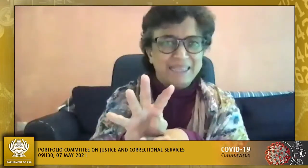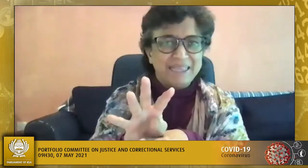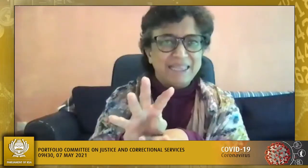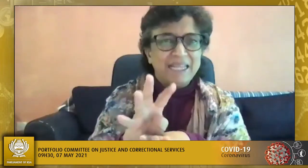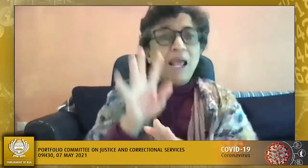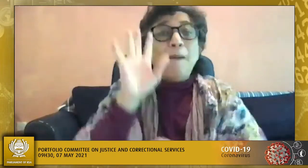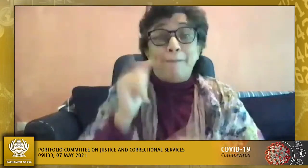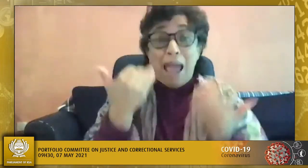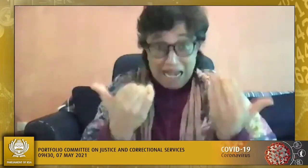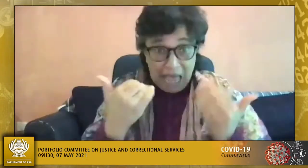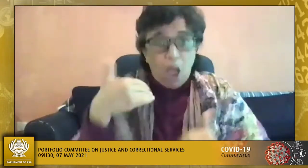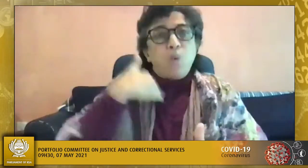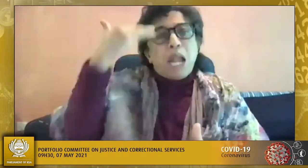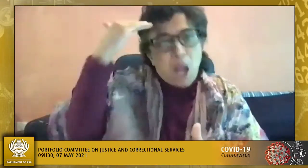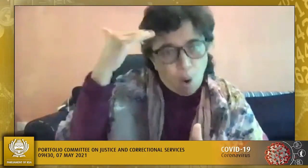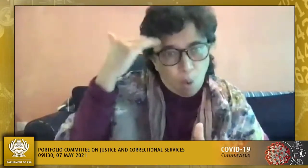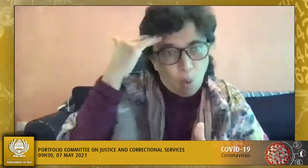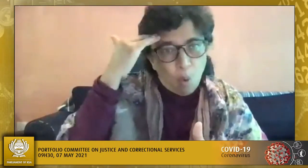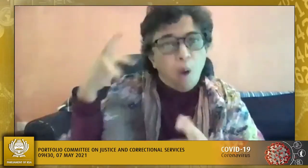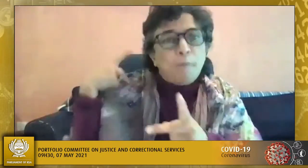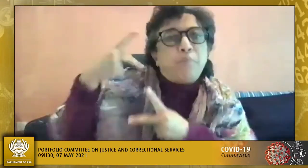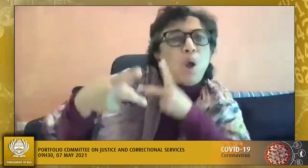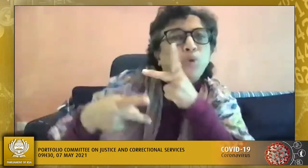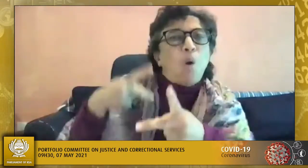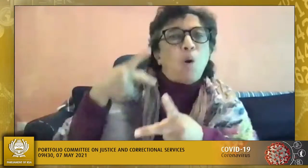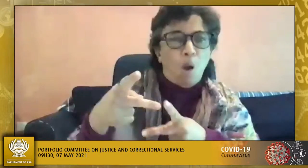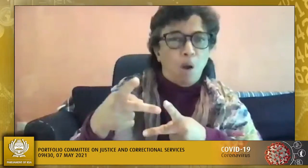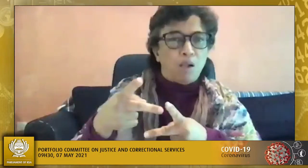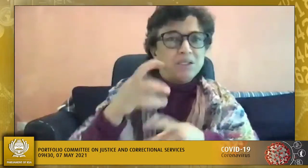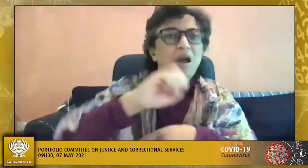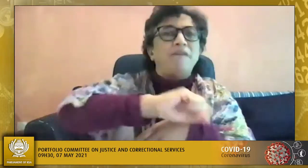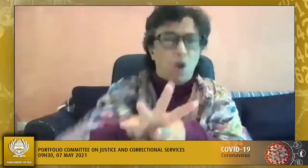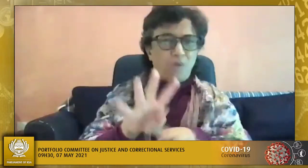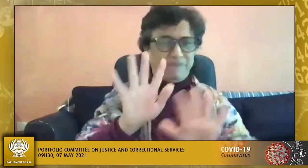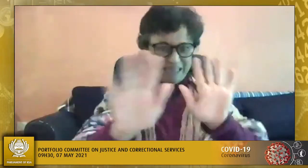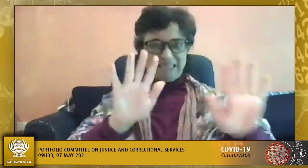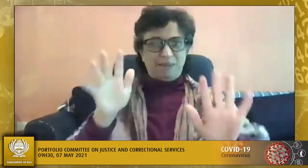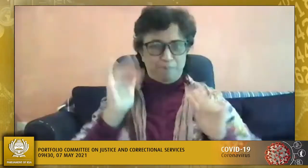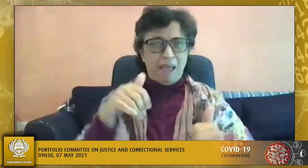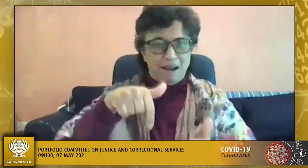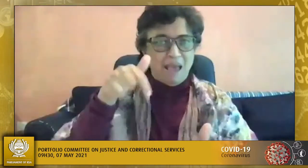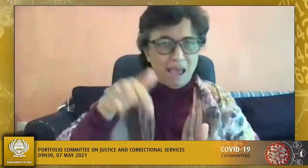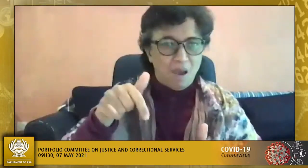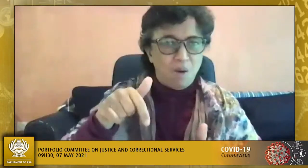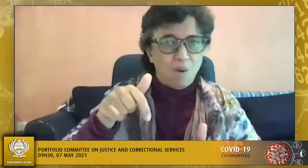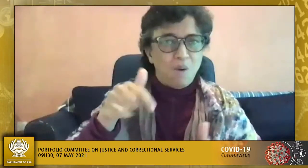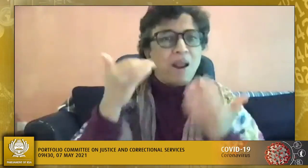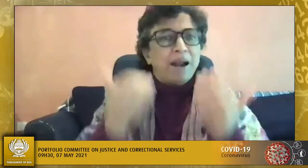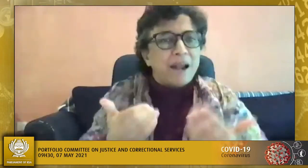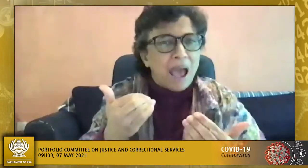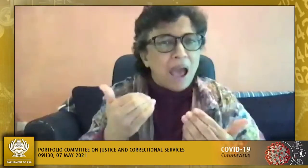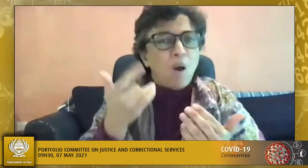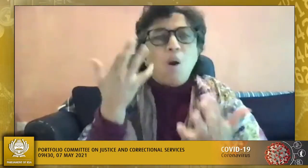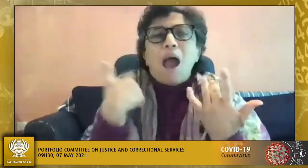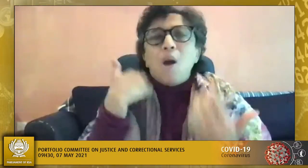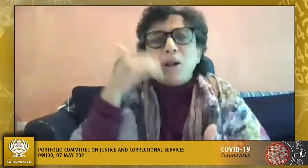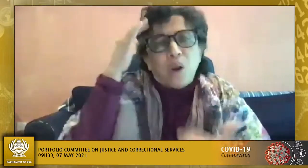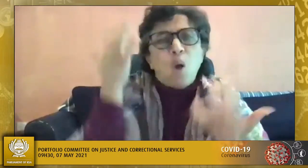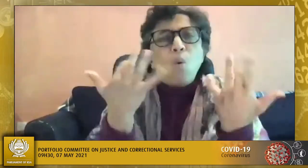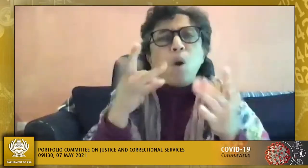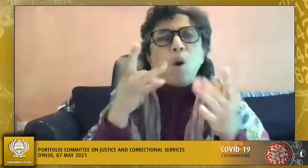now we should be really familiar with how to handle covert we should be familiar with all the protocols by